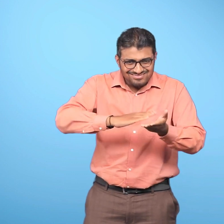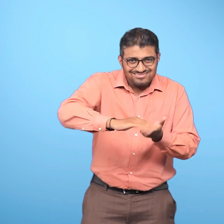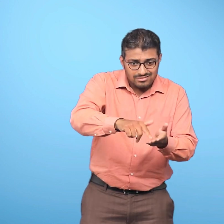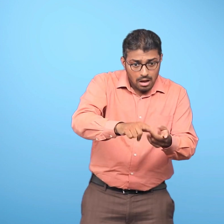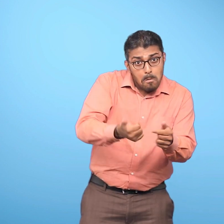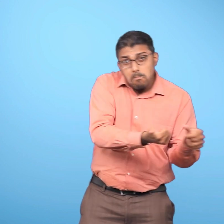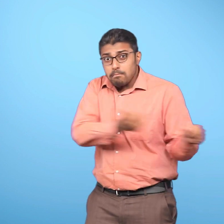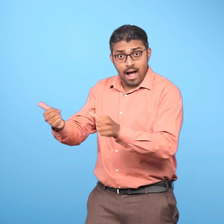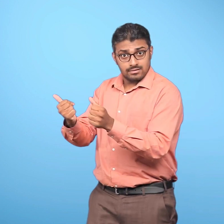be reversed.